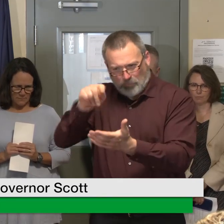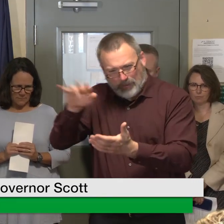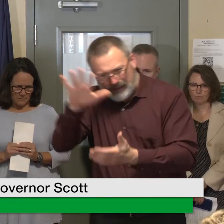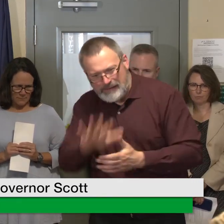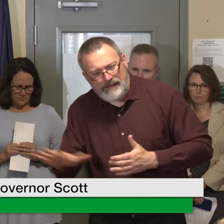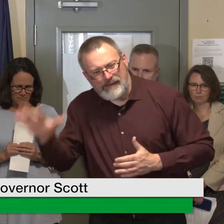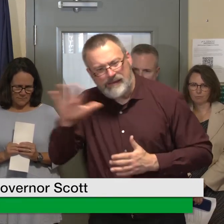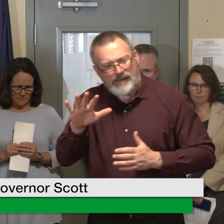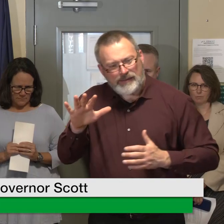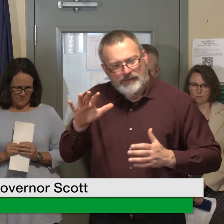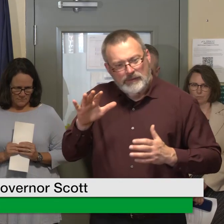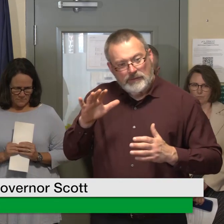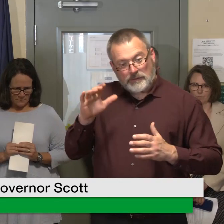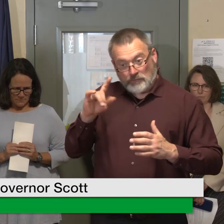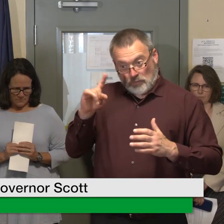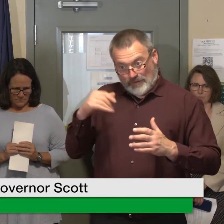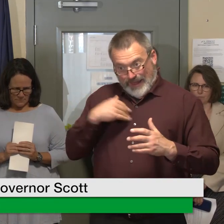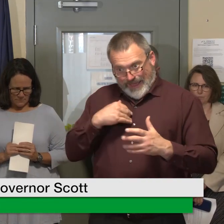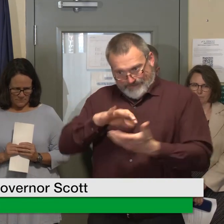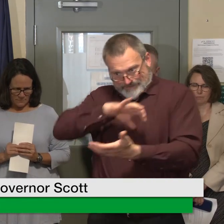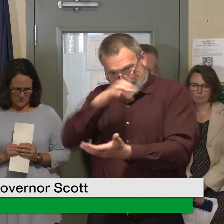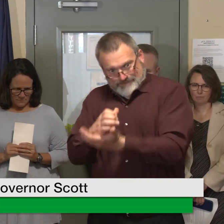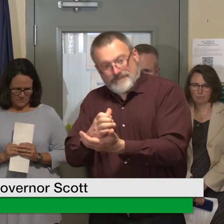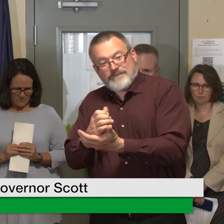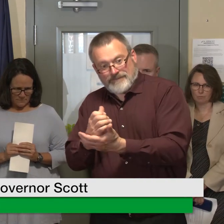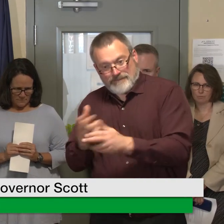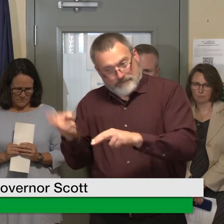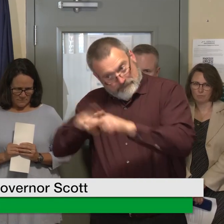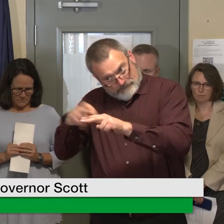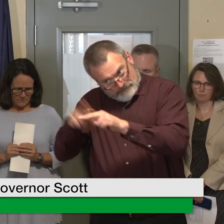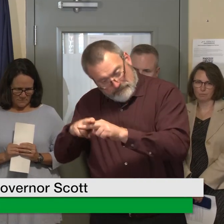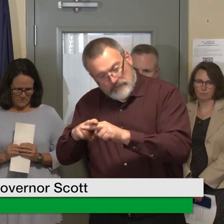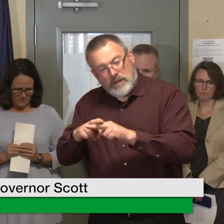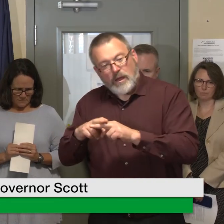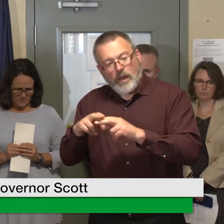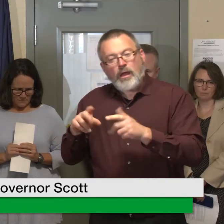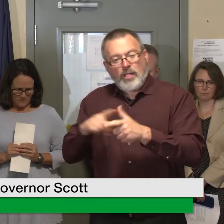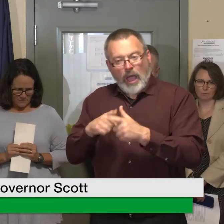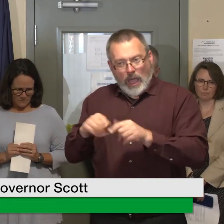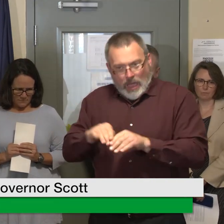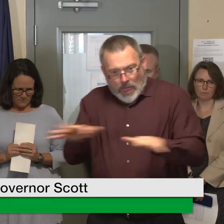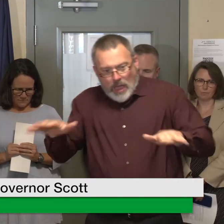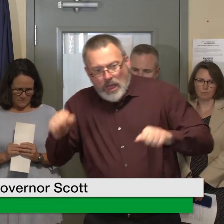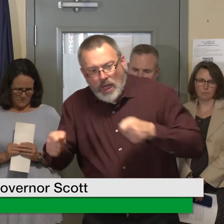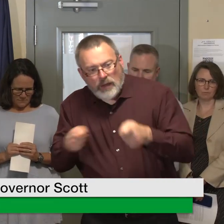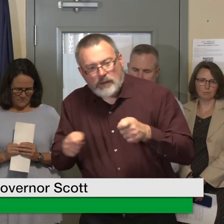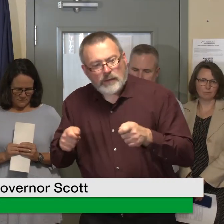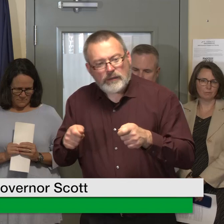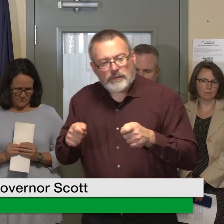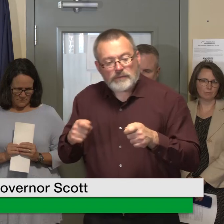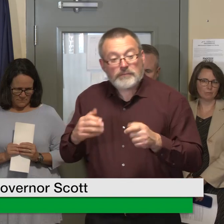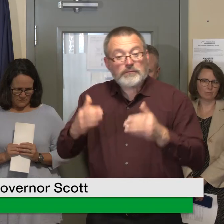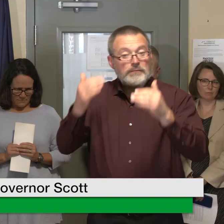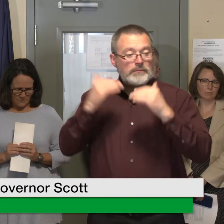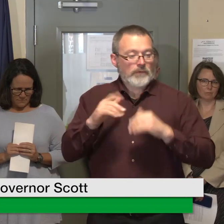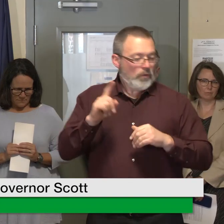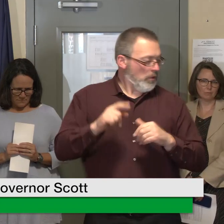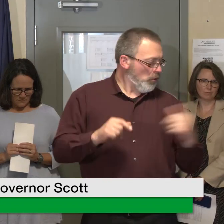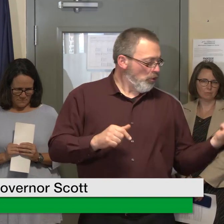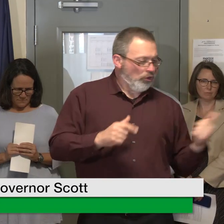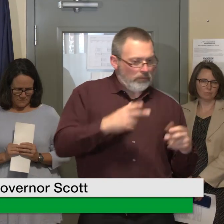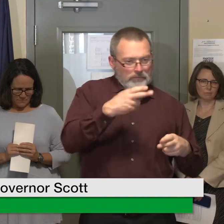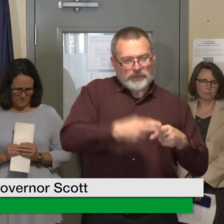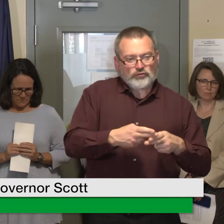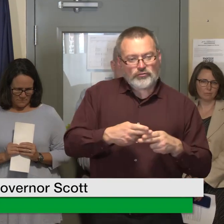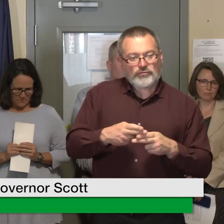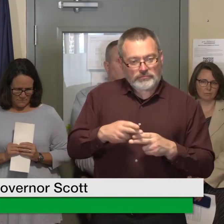if that capacity is able to be used? And the second, and Pat Moulton got into this a little bit, is how aggressive the state is